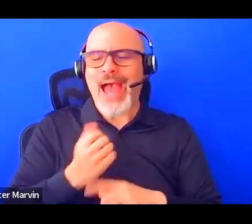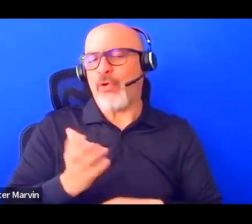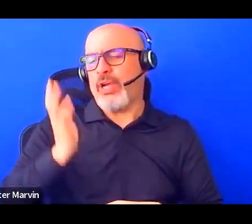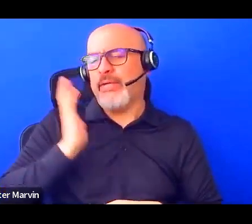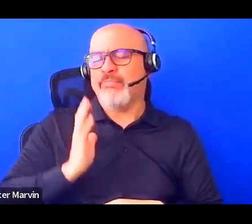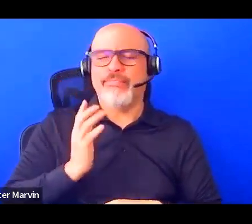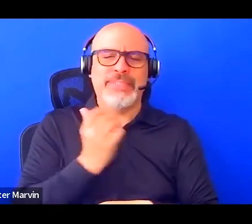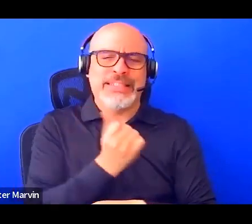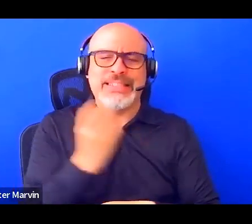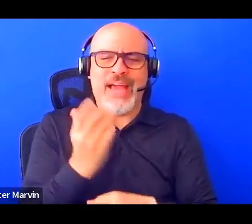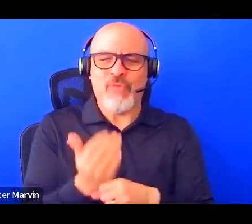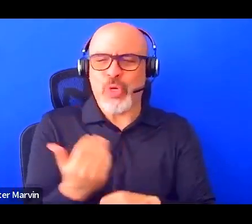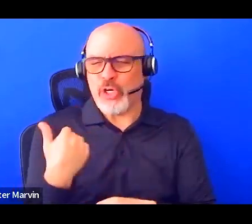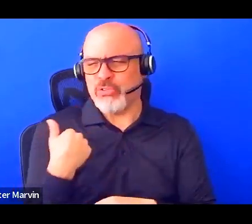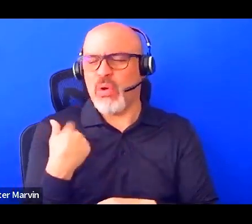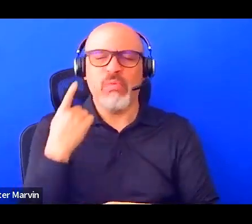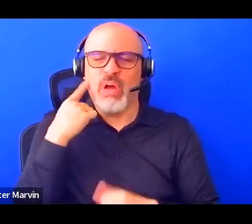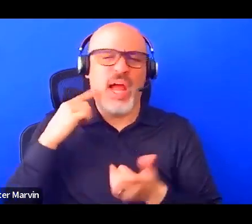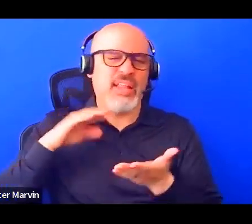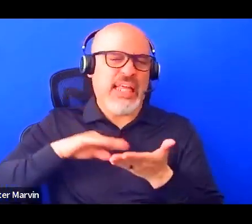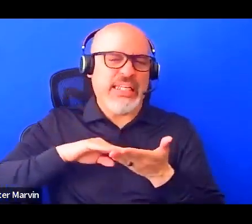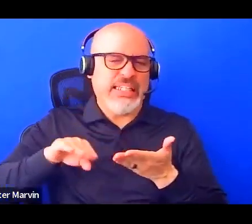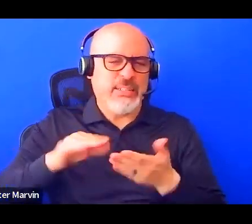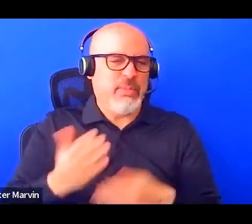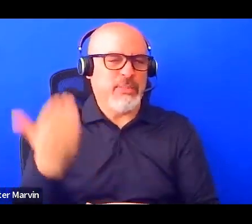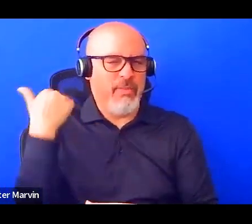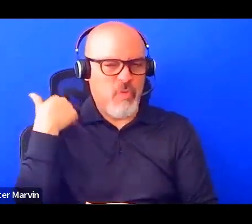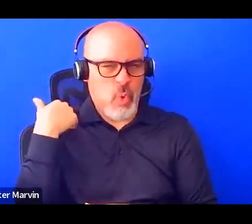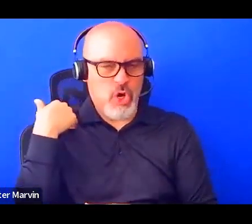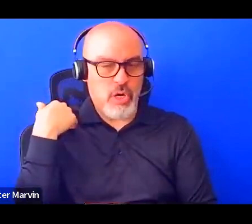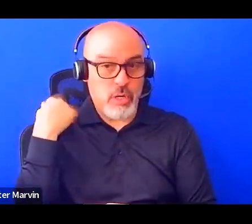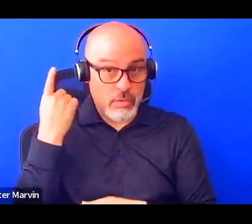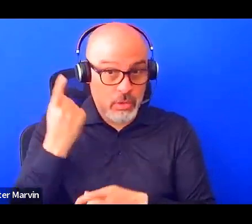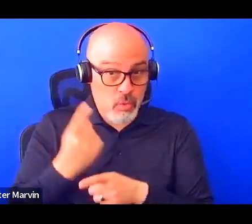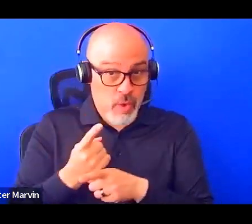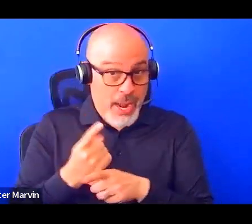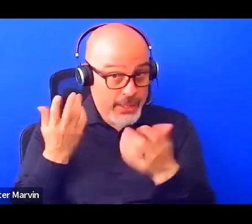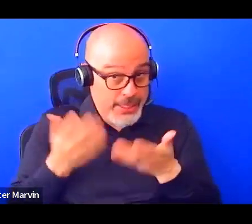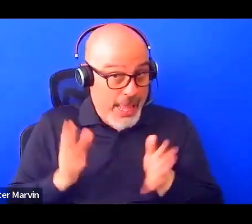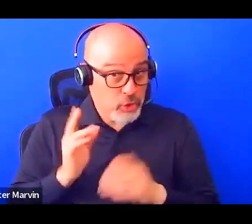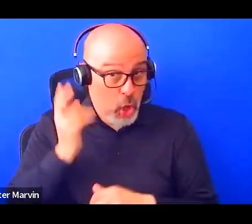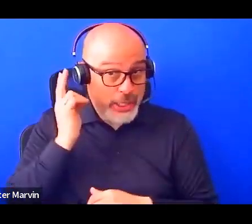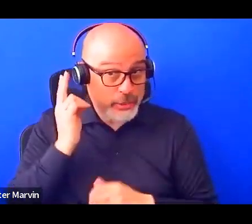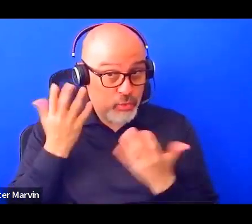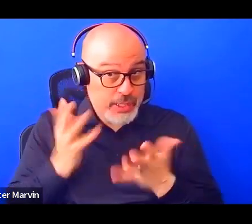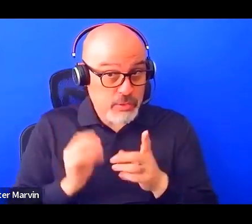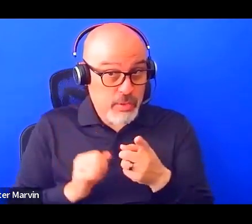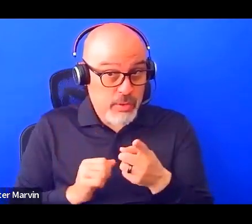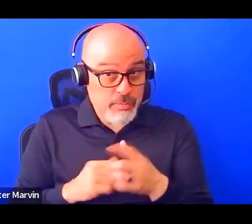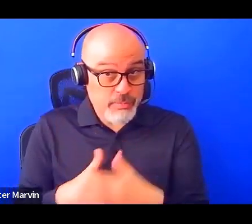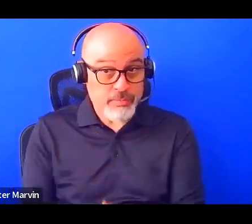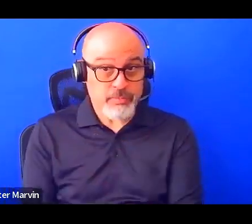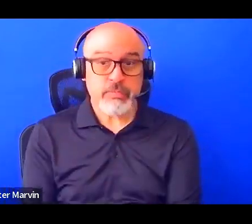years ago, and it may have even been dismissed. Is that the extent of your criminal history?